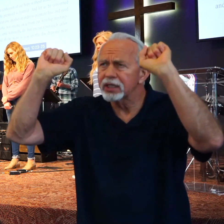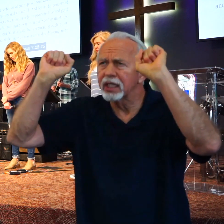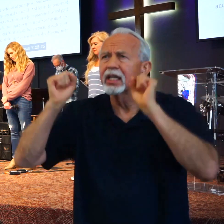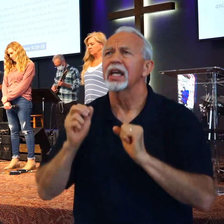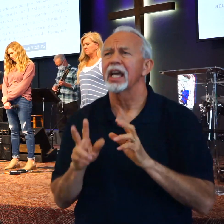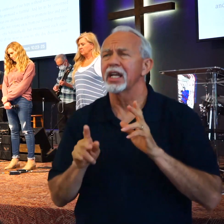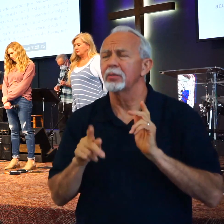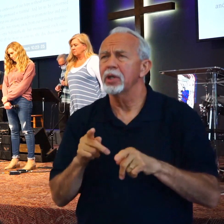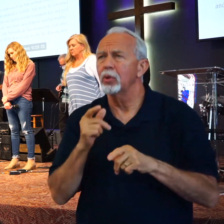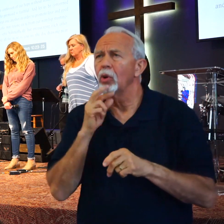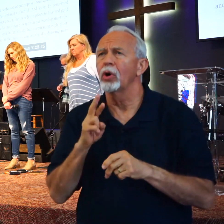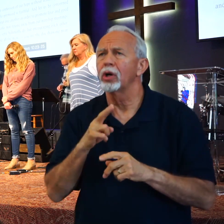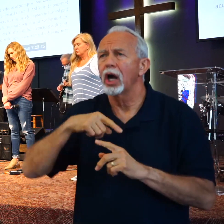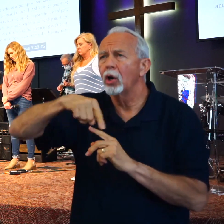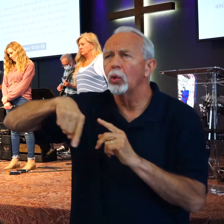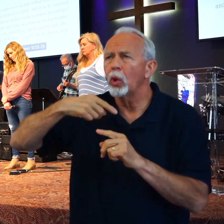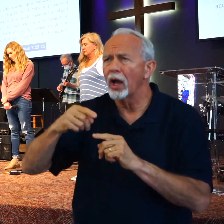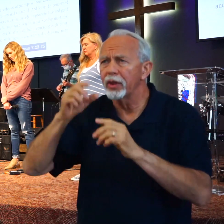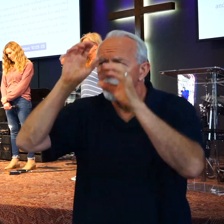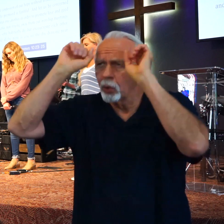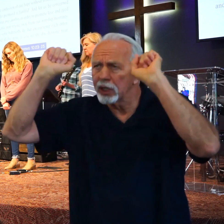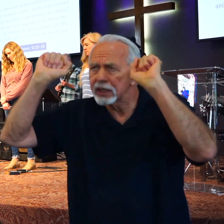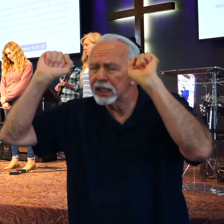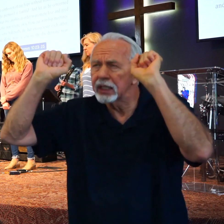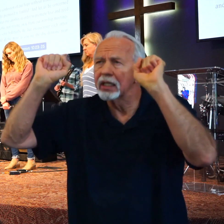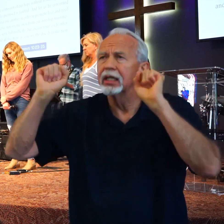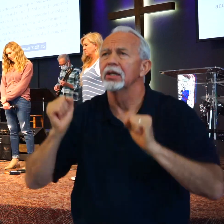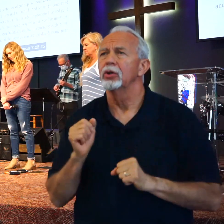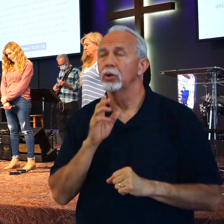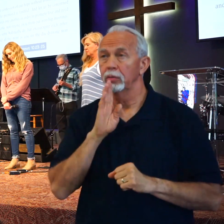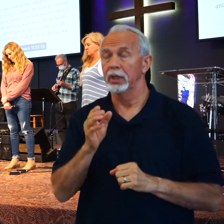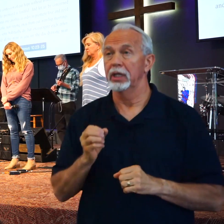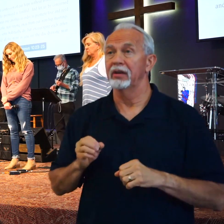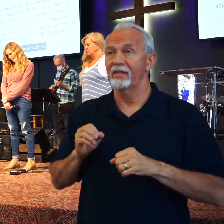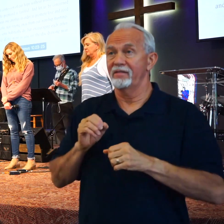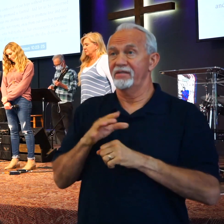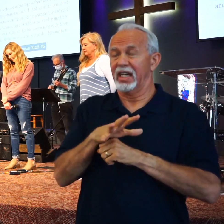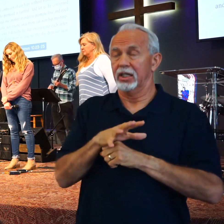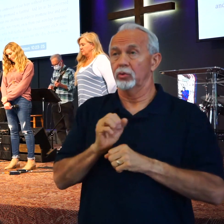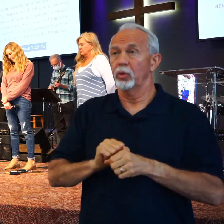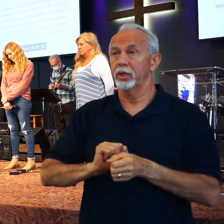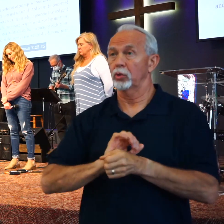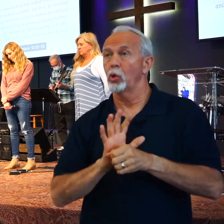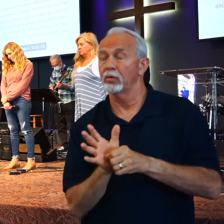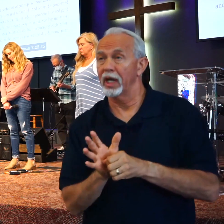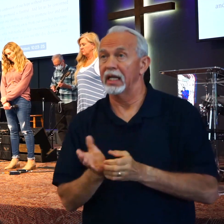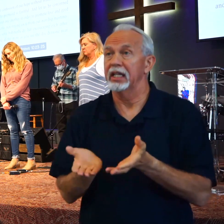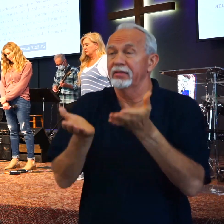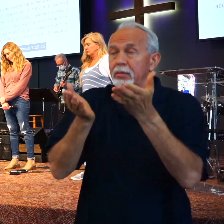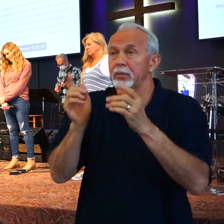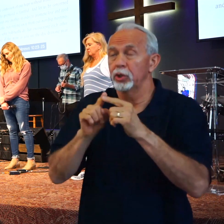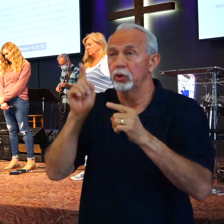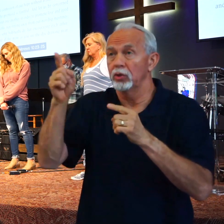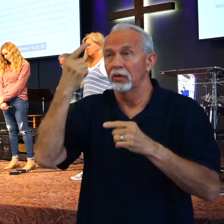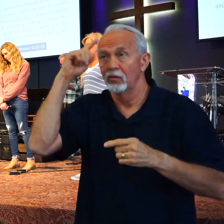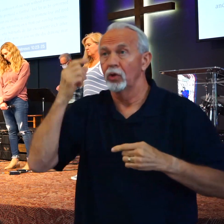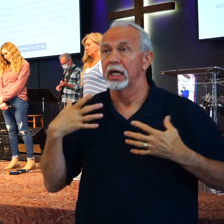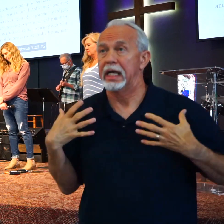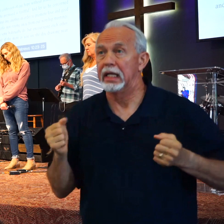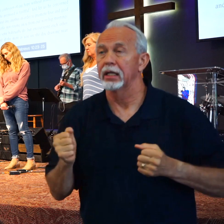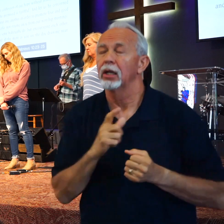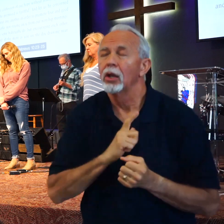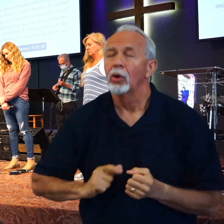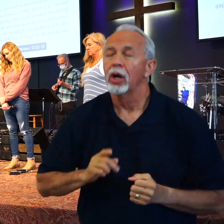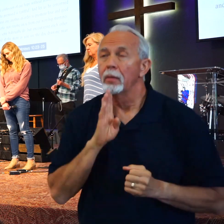who are around him who also have been infected with the coronavirus. Lord, we lift them up to you. We pray for healing. Lord,